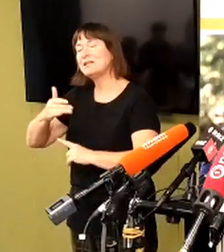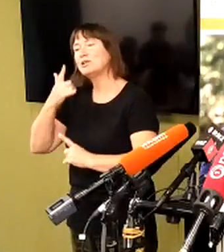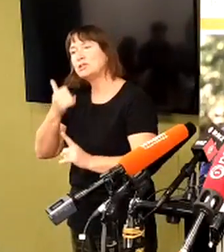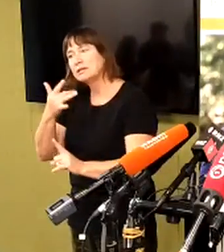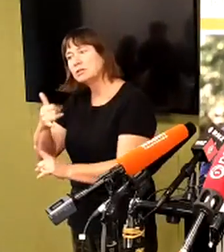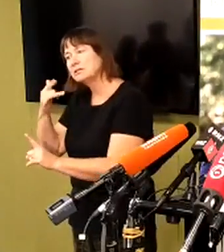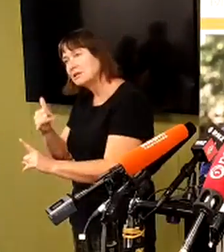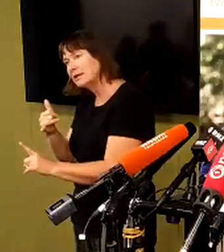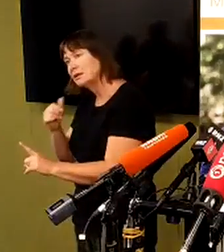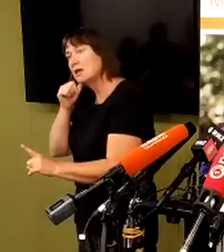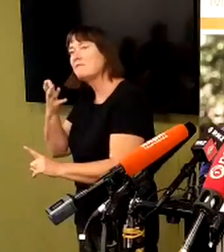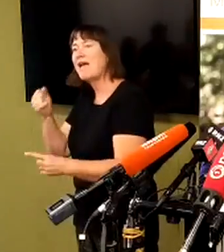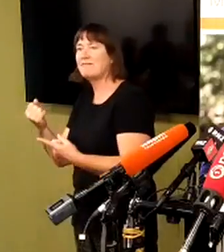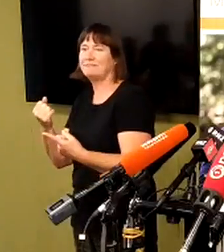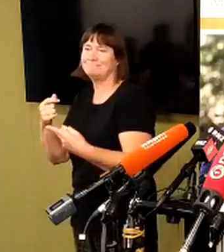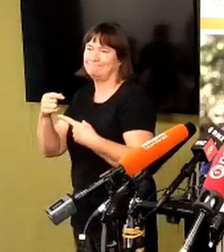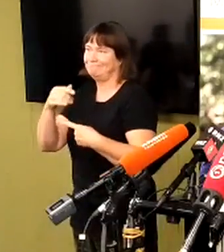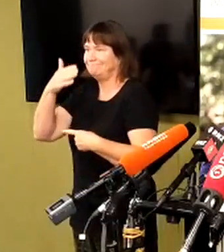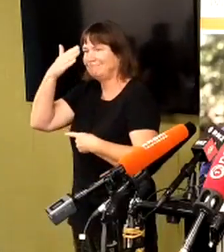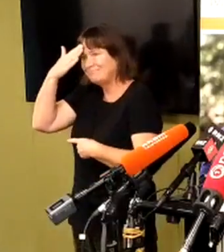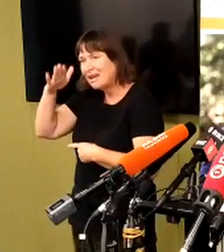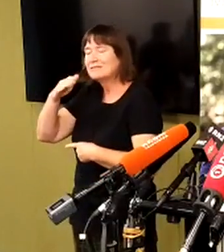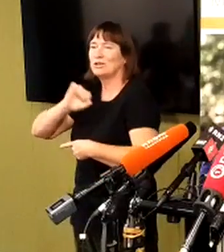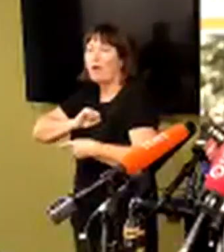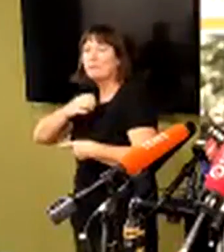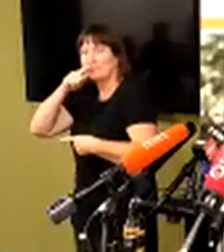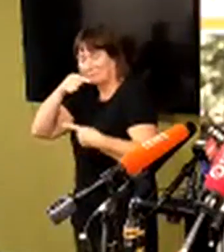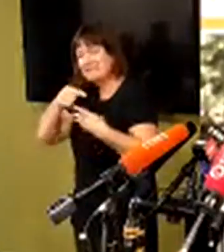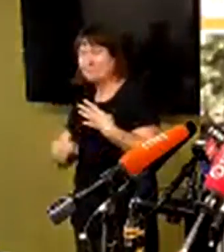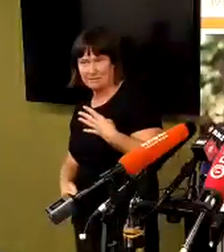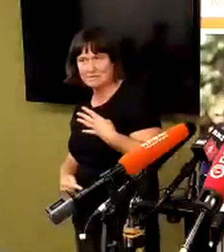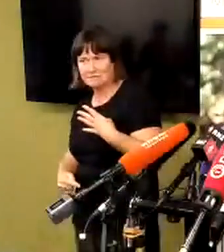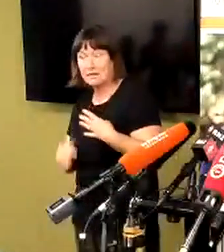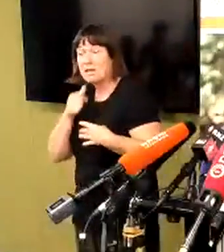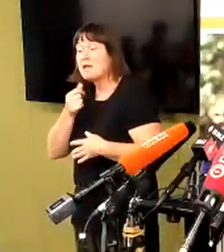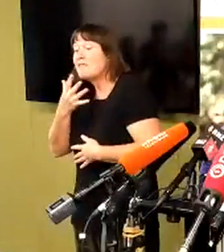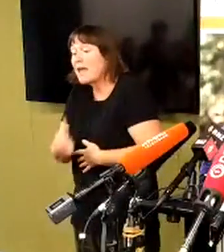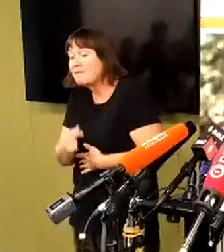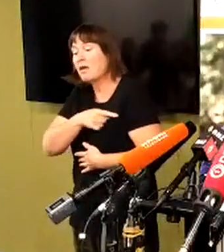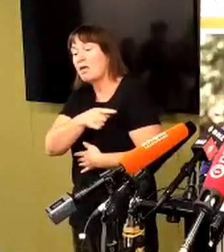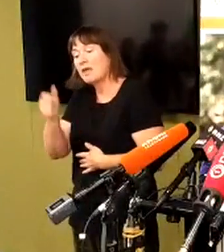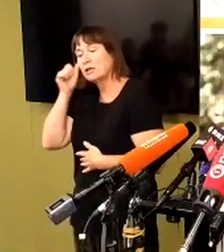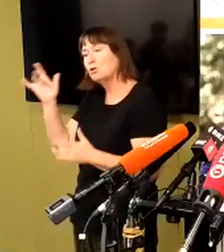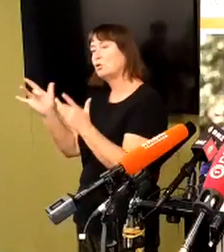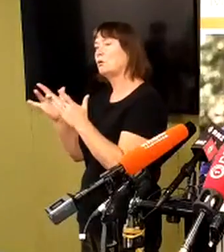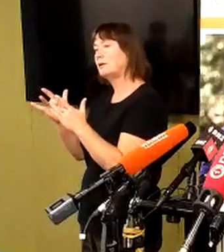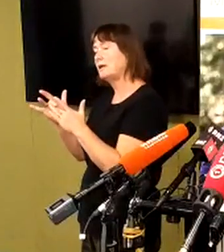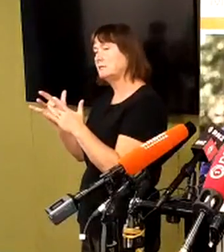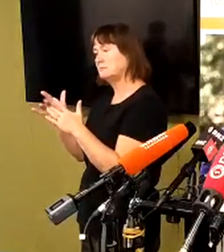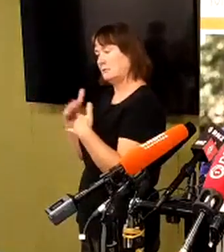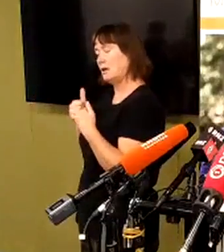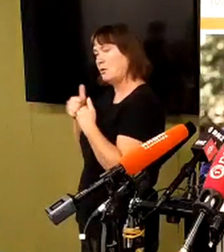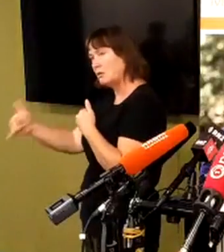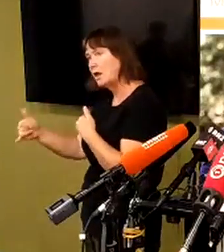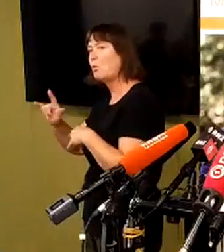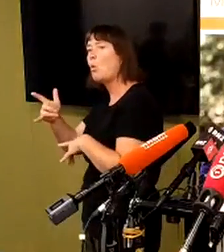whether they have any symptoms. Of course, if they develop symptoms, then they also know to call either public health staff or Healthline.